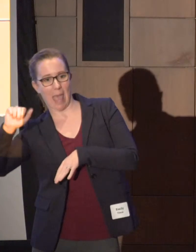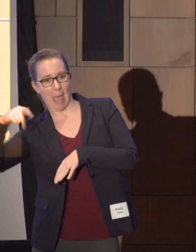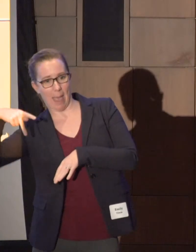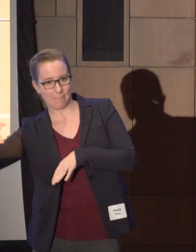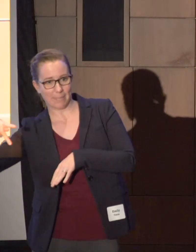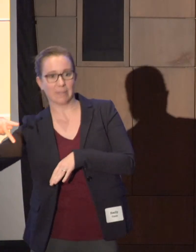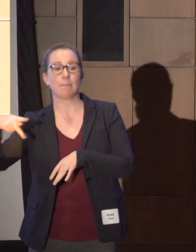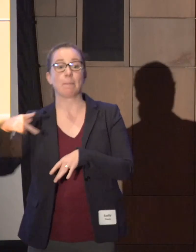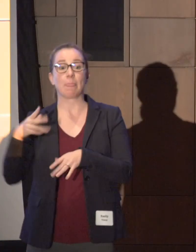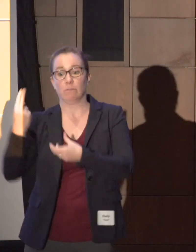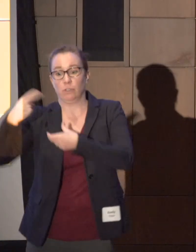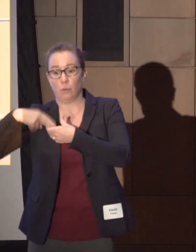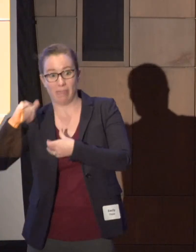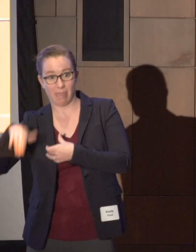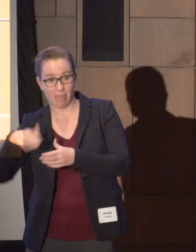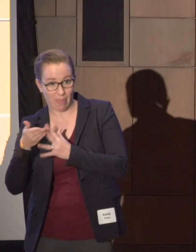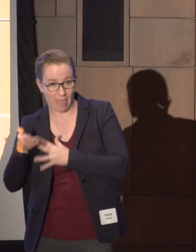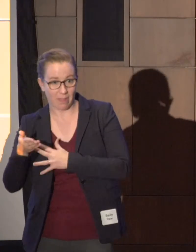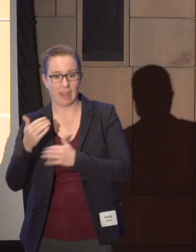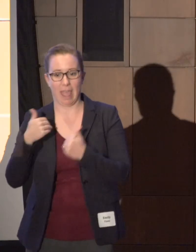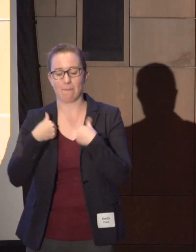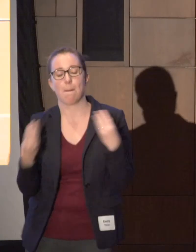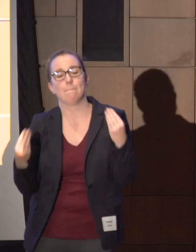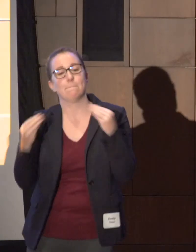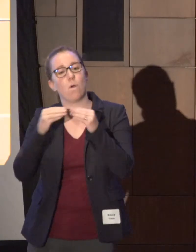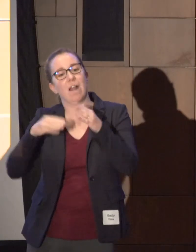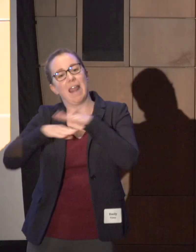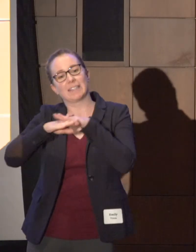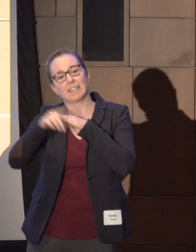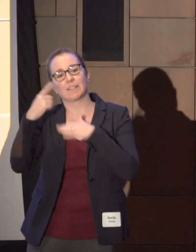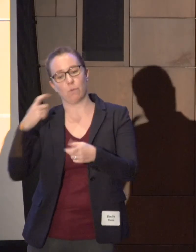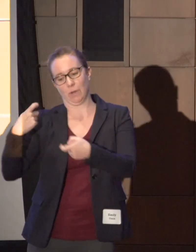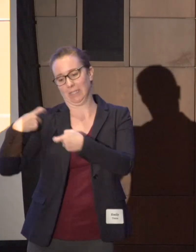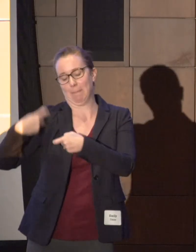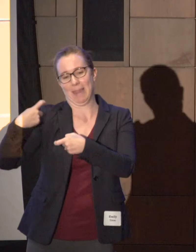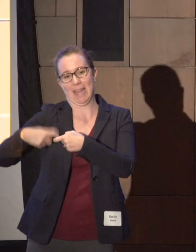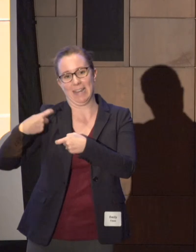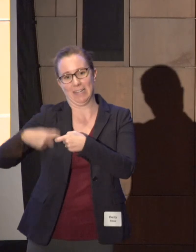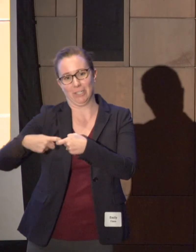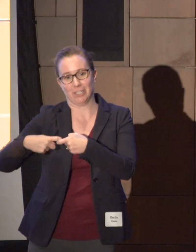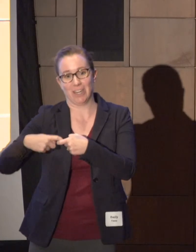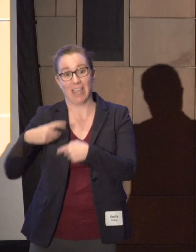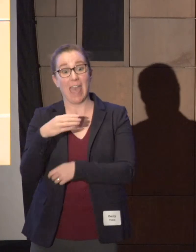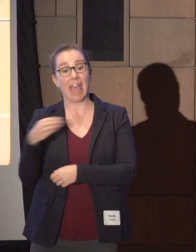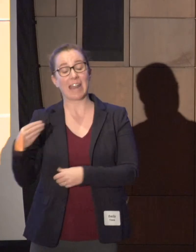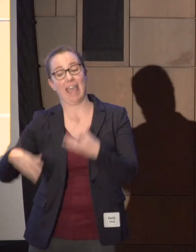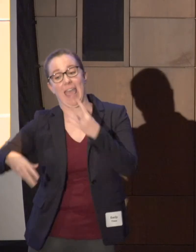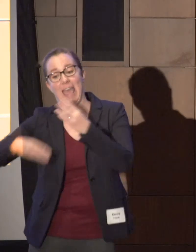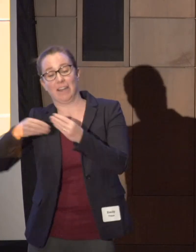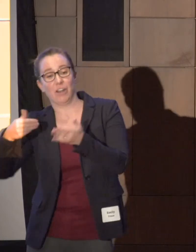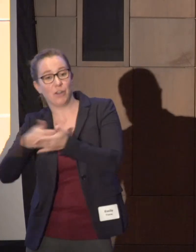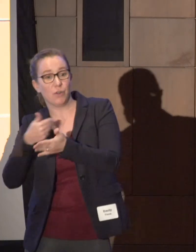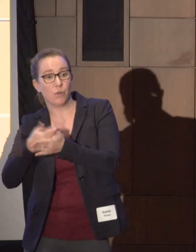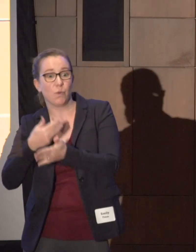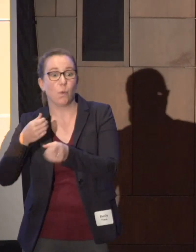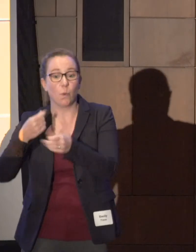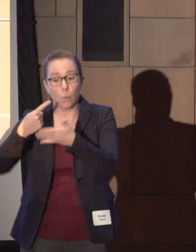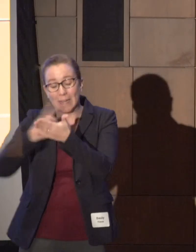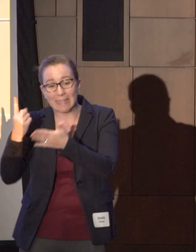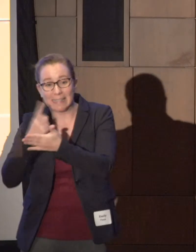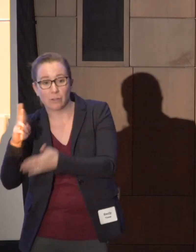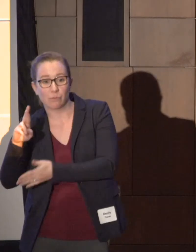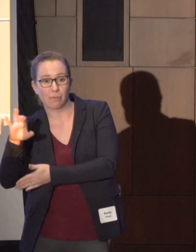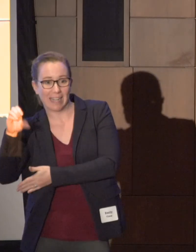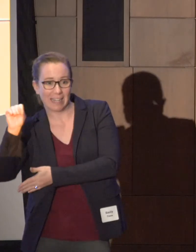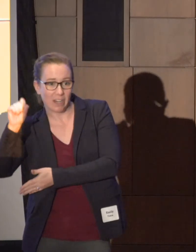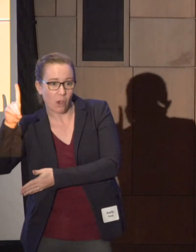Spanish language news on our website. We've also added a great show called Latino USA to our weekend radio schedule. And with